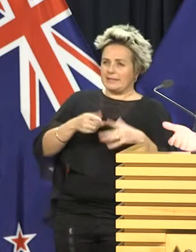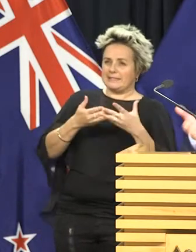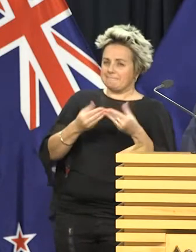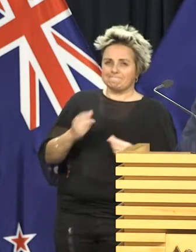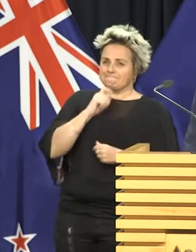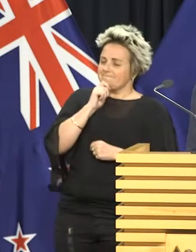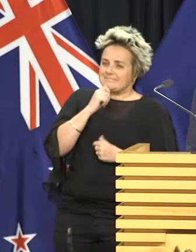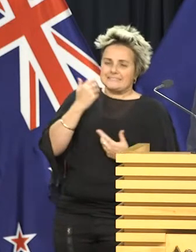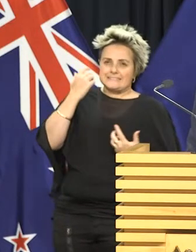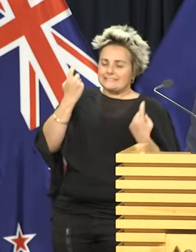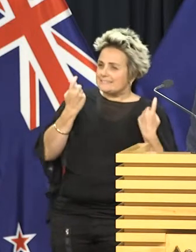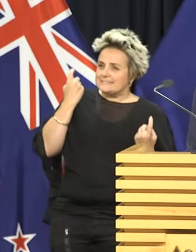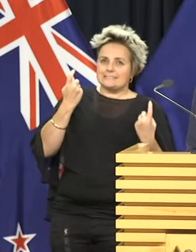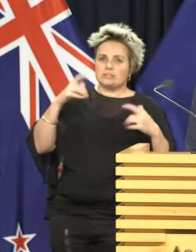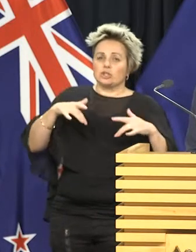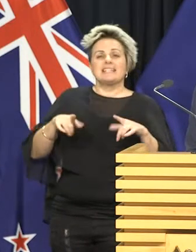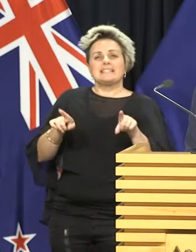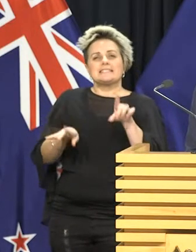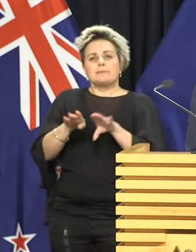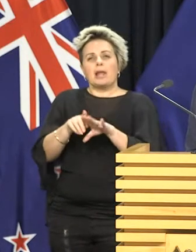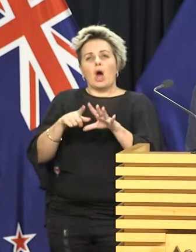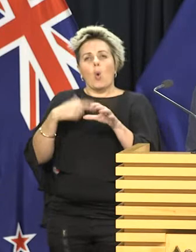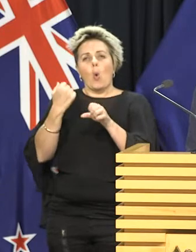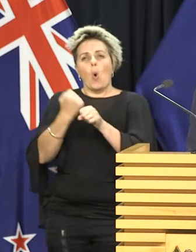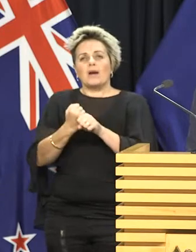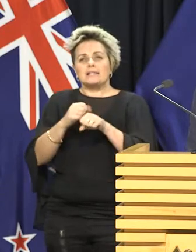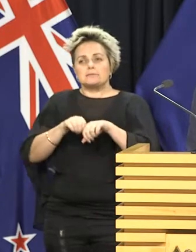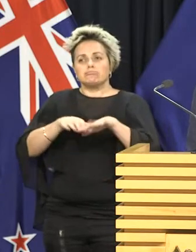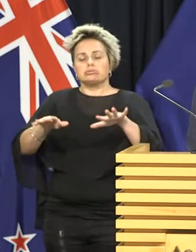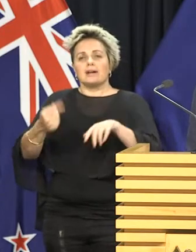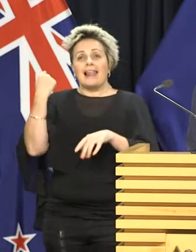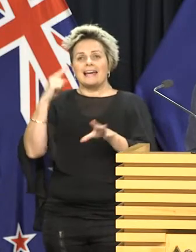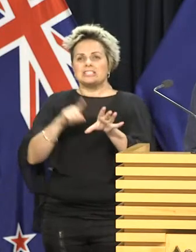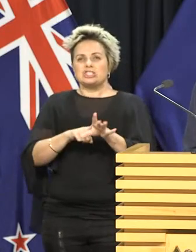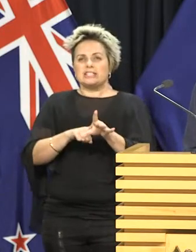solve, similar to the August outbreak last year in Auckland.